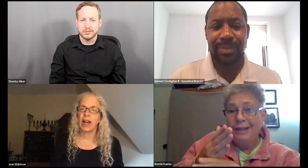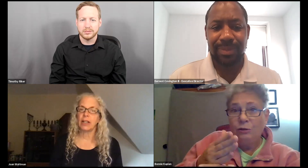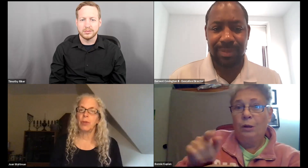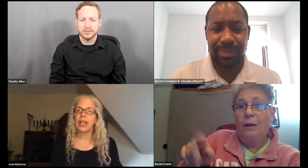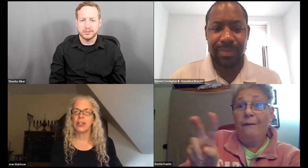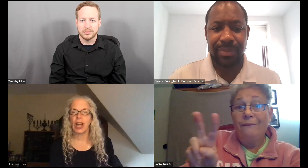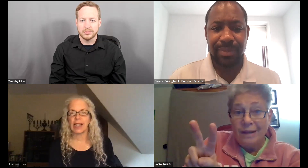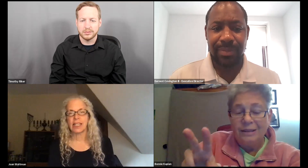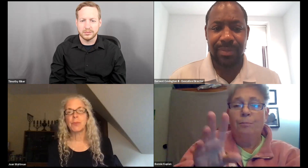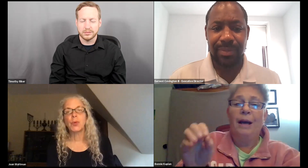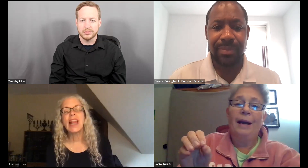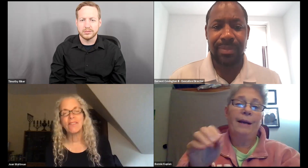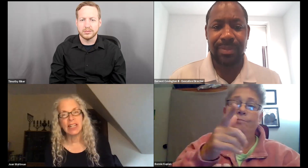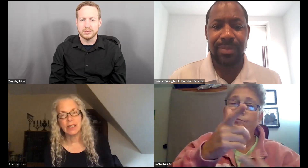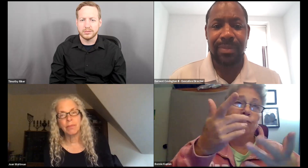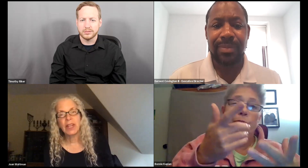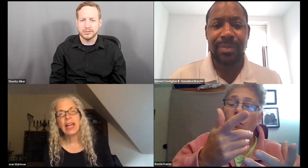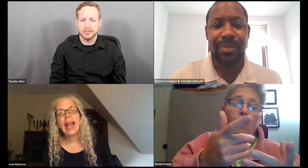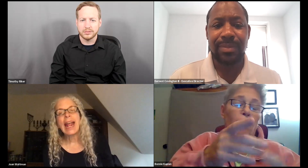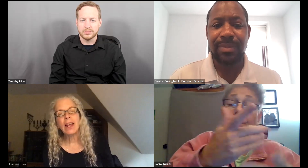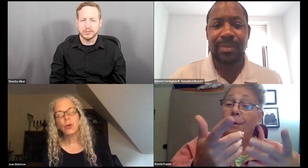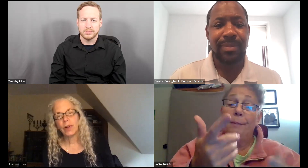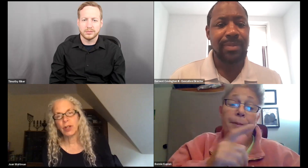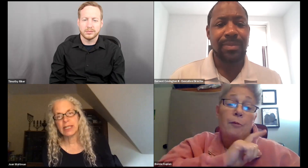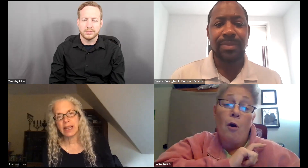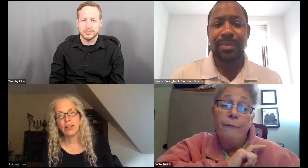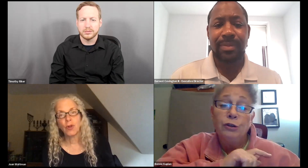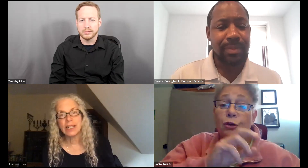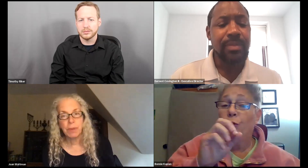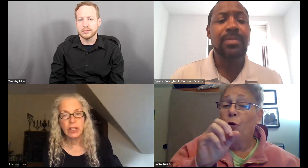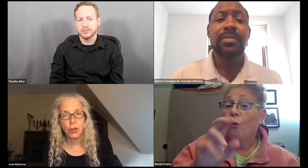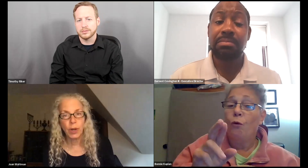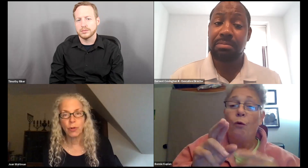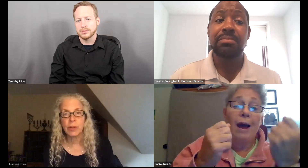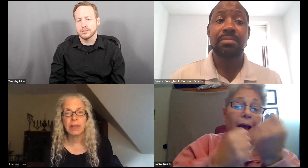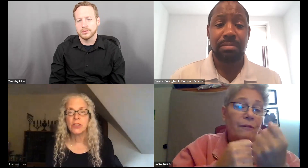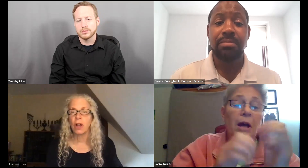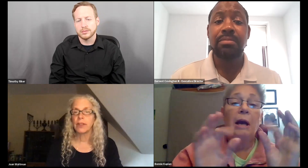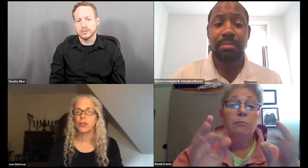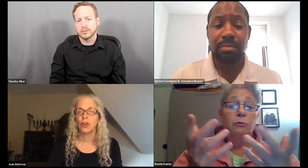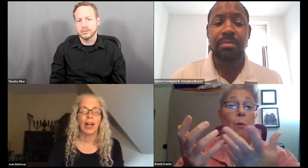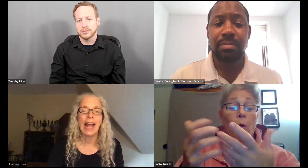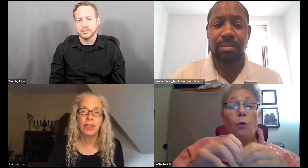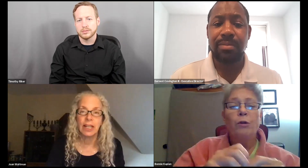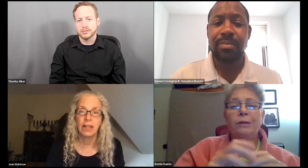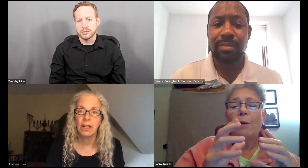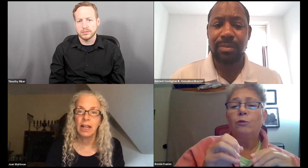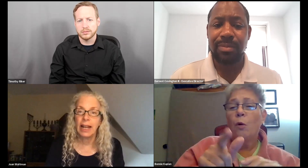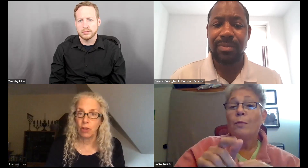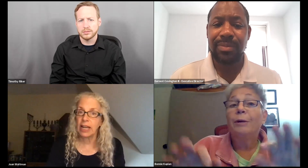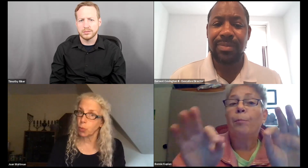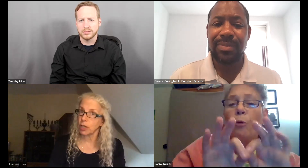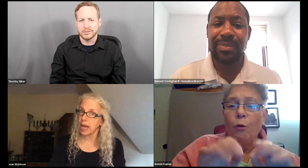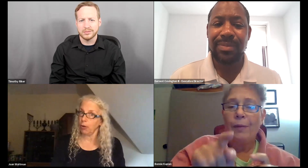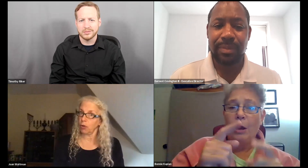can provide communication access between that victim and whoever it is that they're trying to speak to, whether it's a police officer or an advocate,